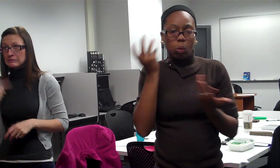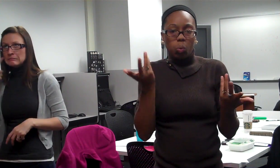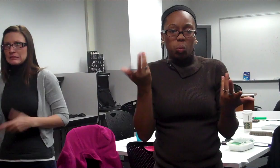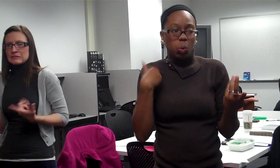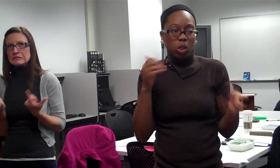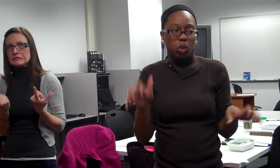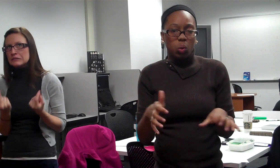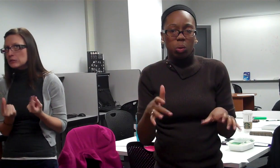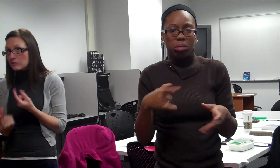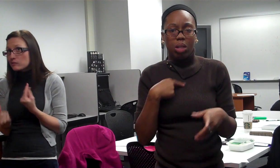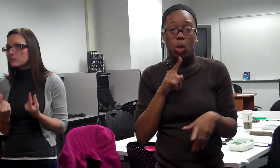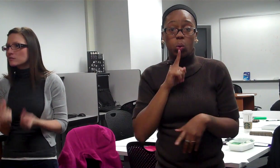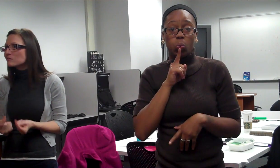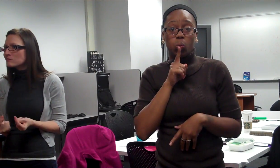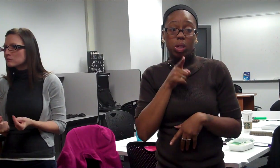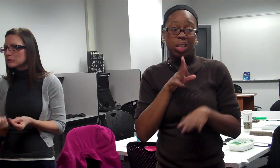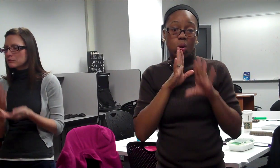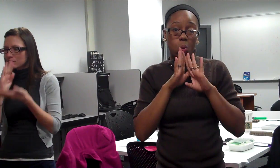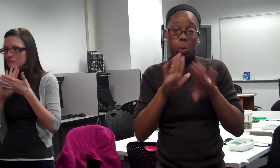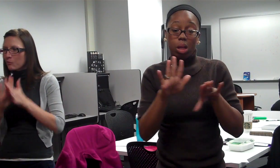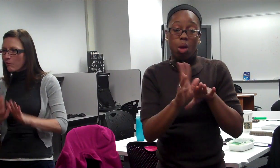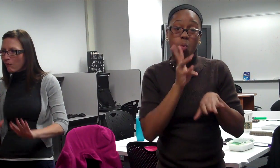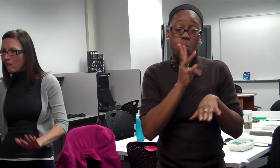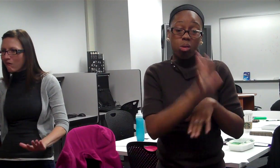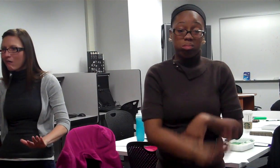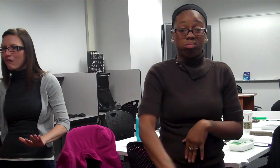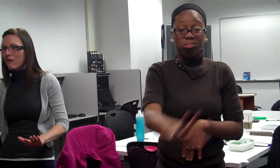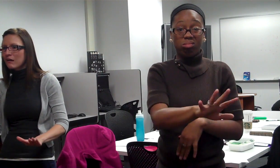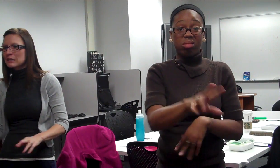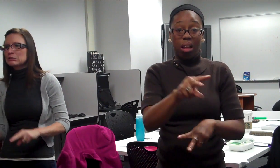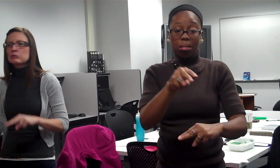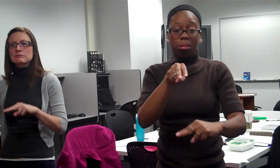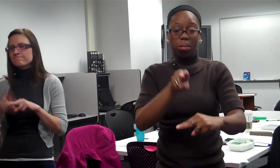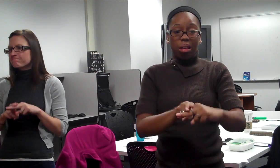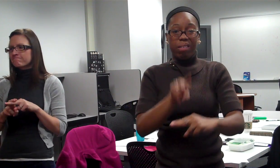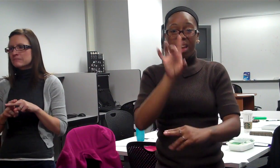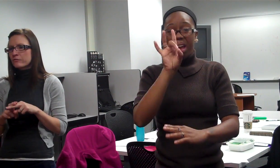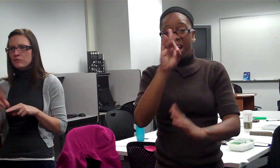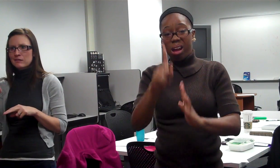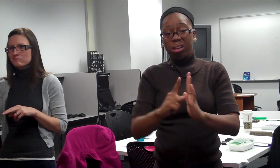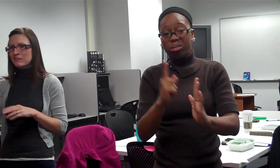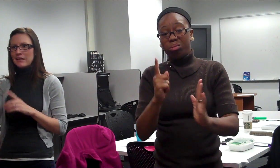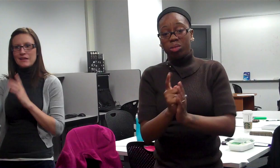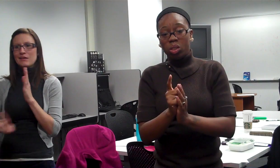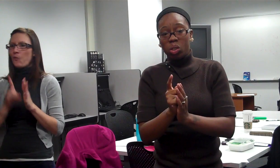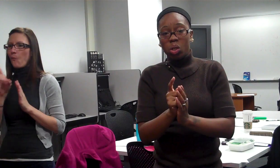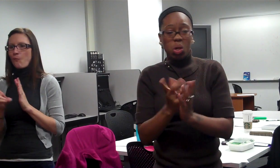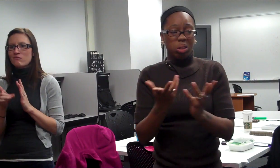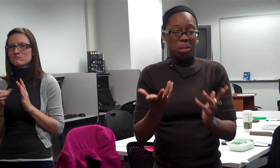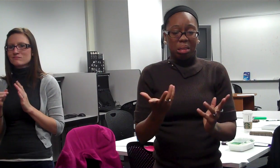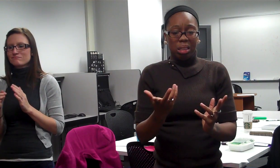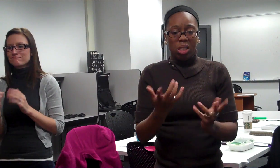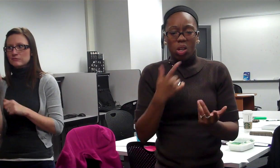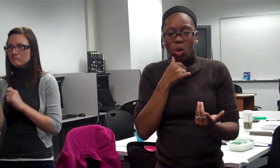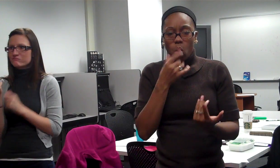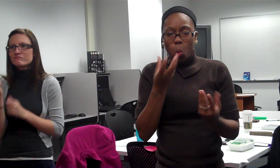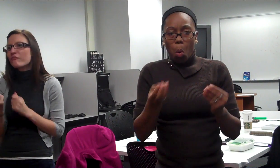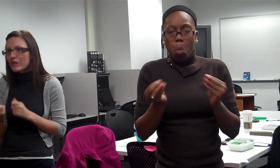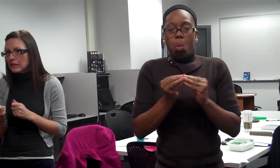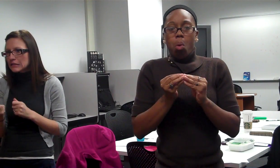pretty quiet on the lake, and you're just sitting there for about 8 hours. You want something more than just your uncle singing